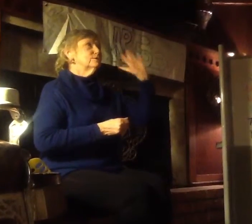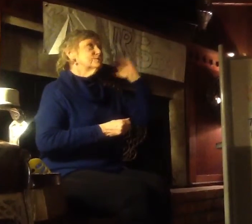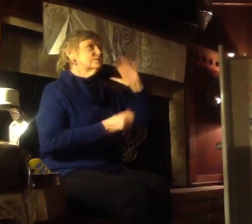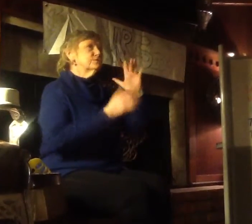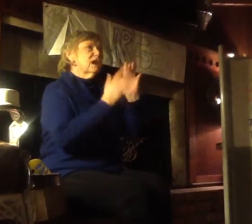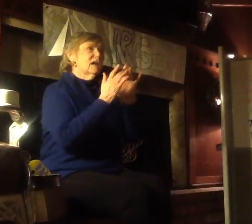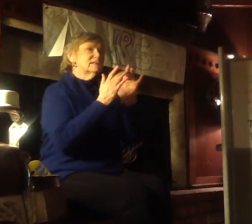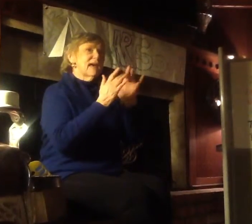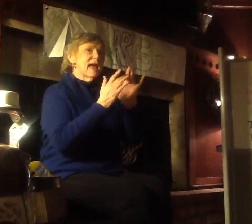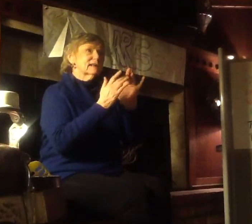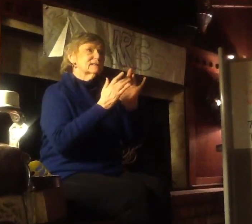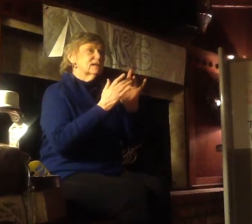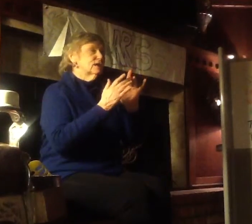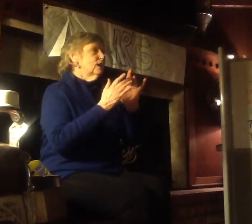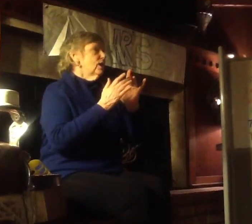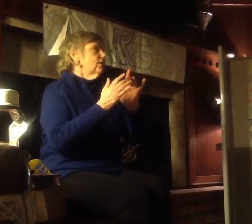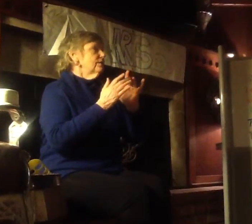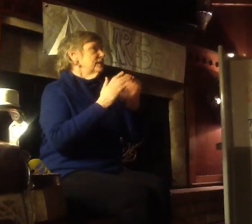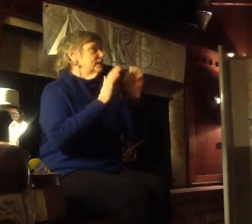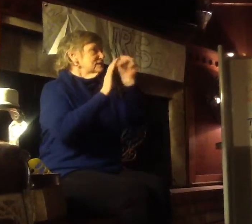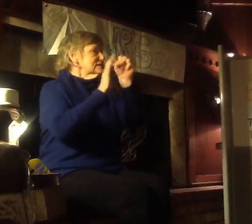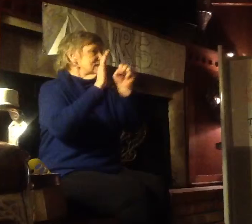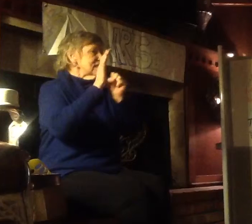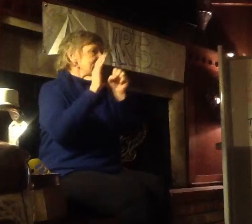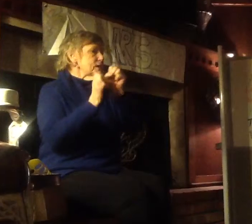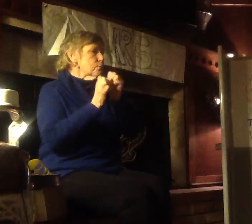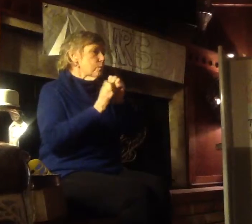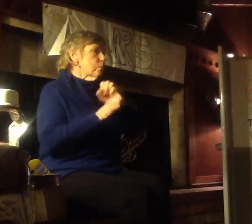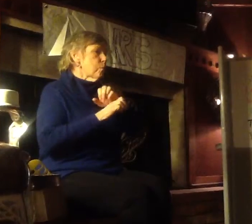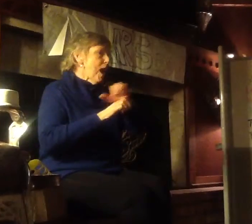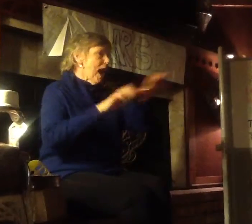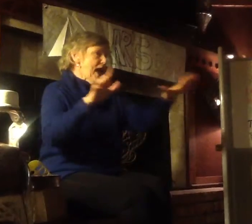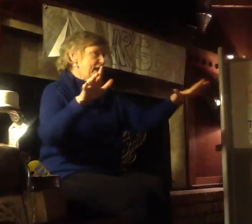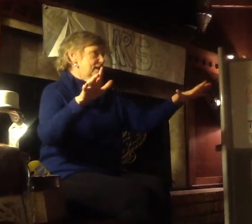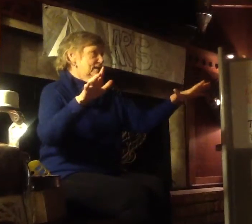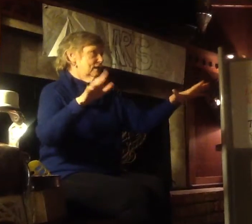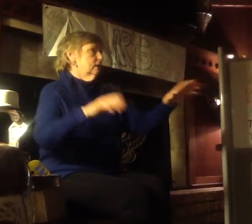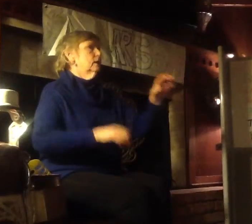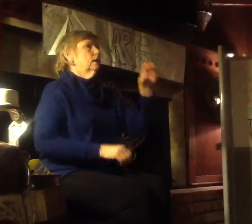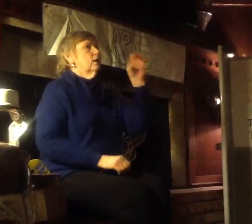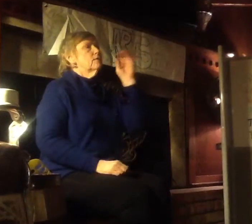we used to contact the statewide